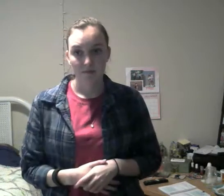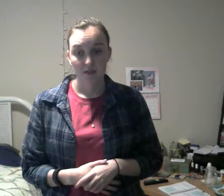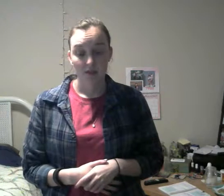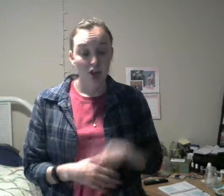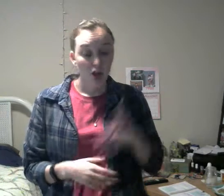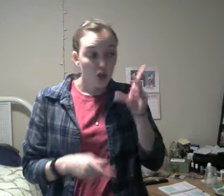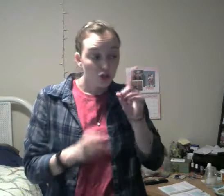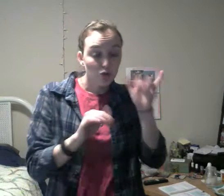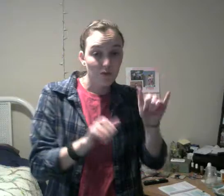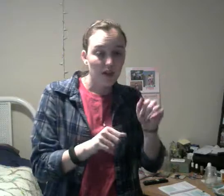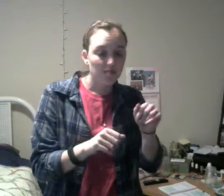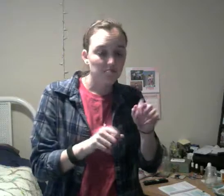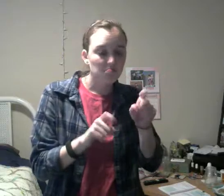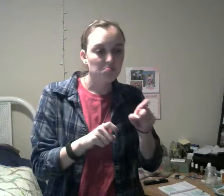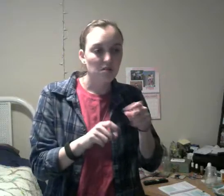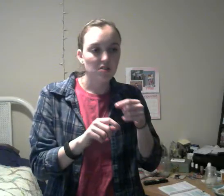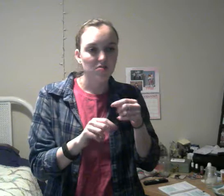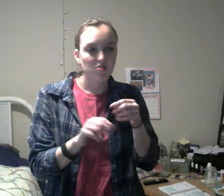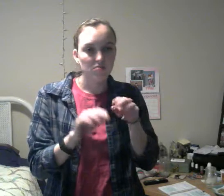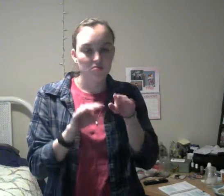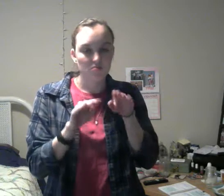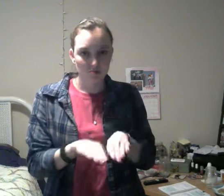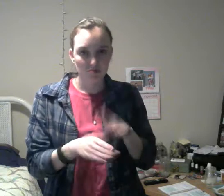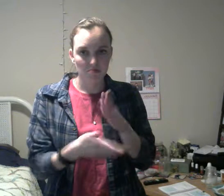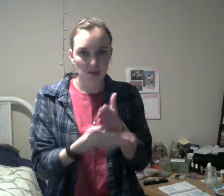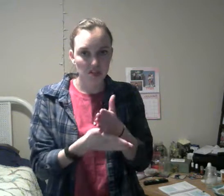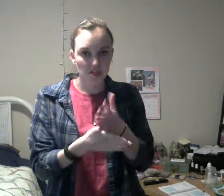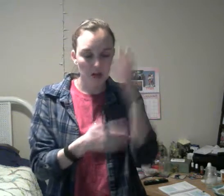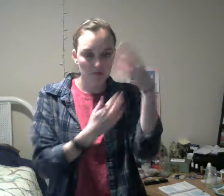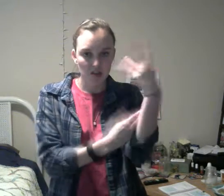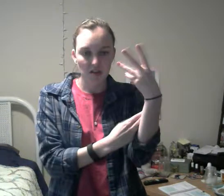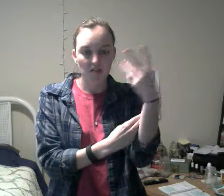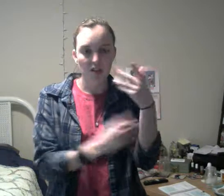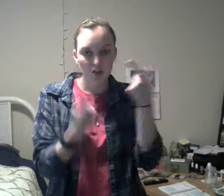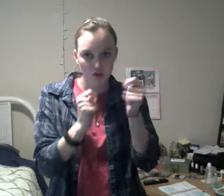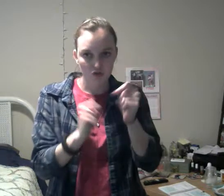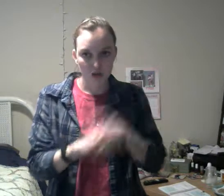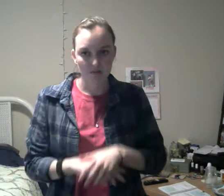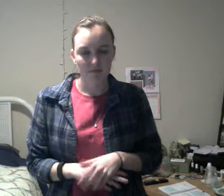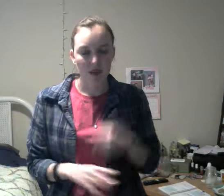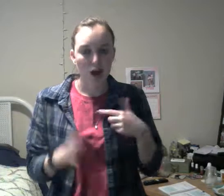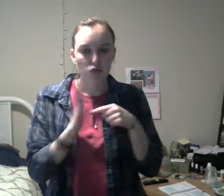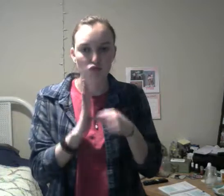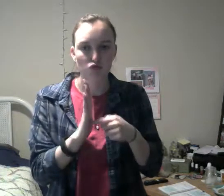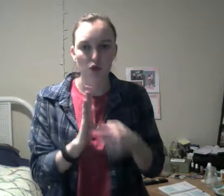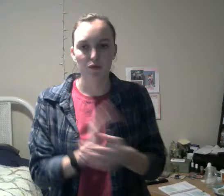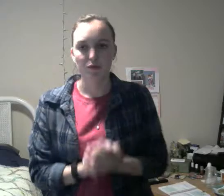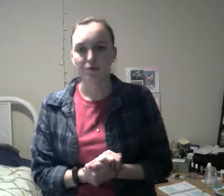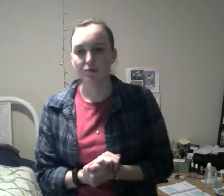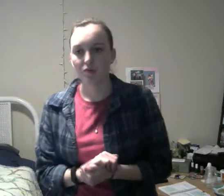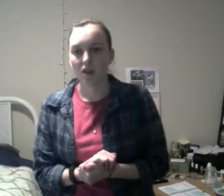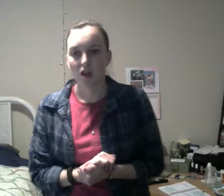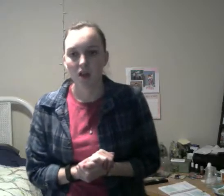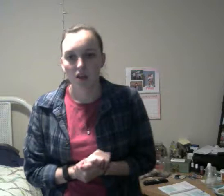and work it out, but I'm going to show you how to do it. So we could do a simple Punnett square for this one, so that'd be a 1 in 2 probability. If we do the next one, you do it letter